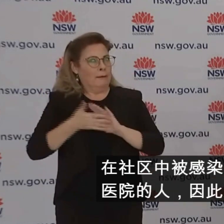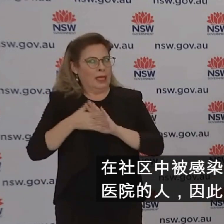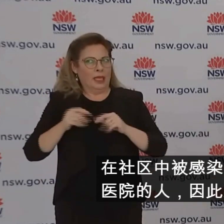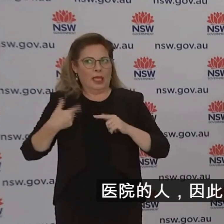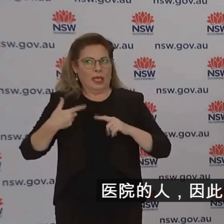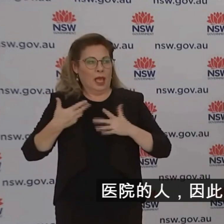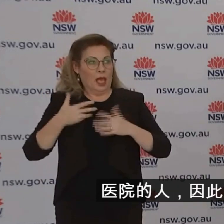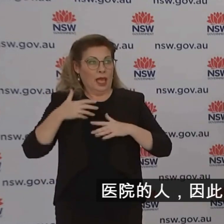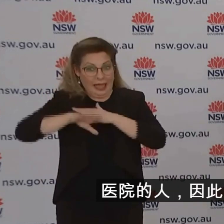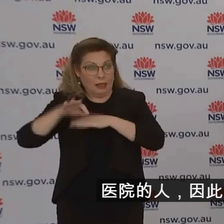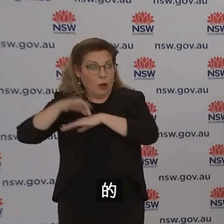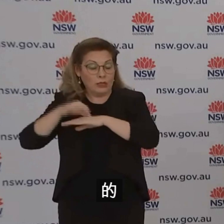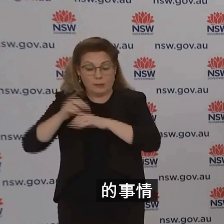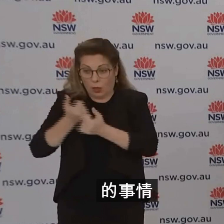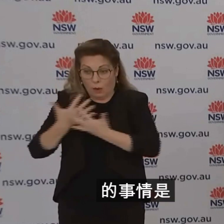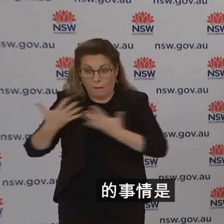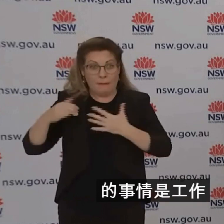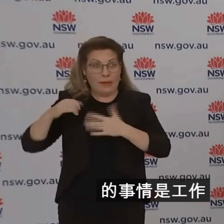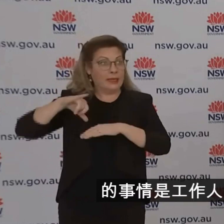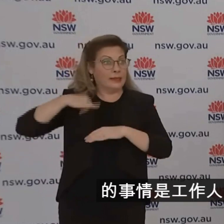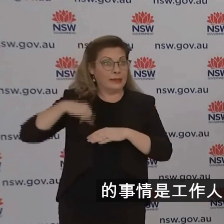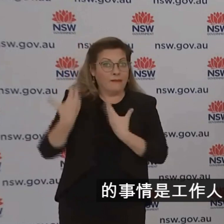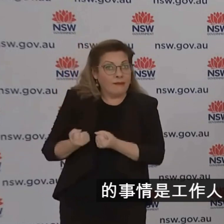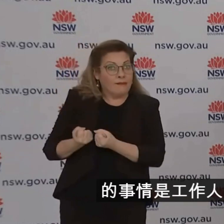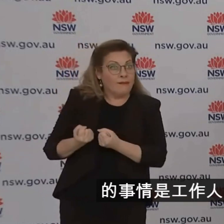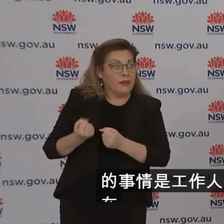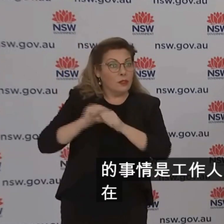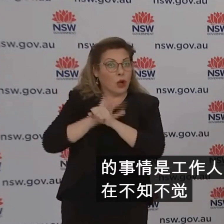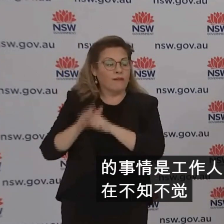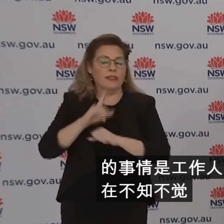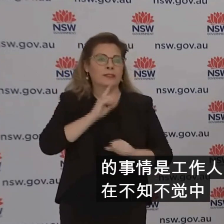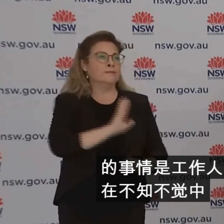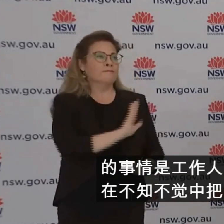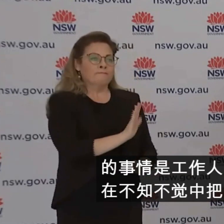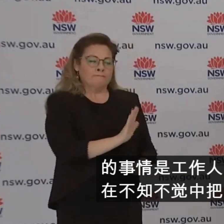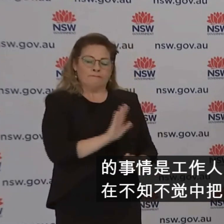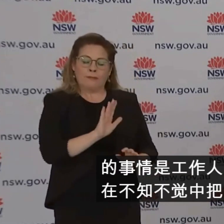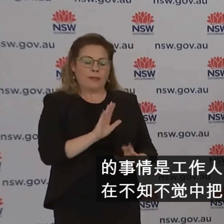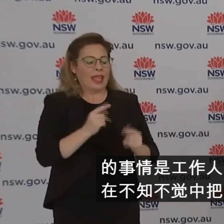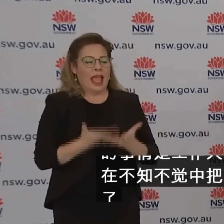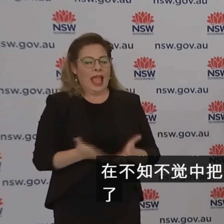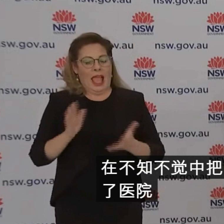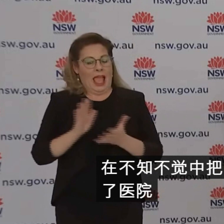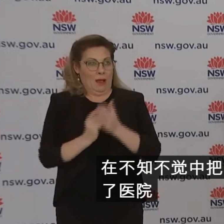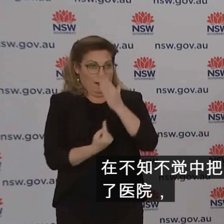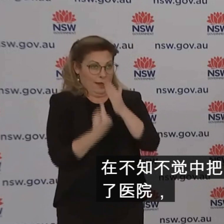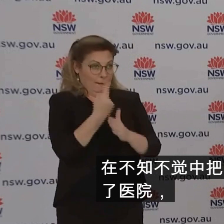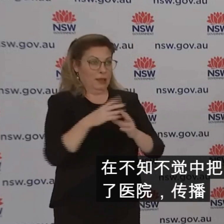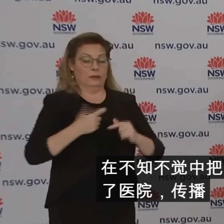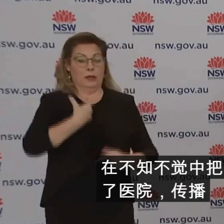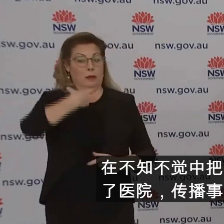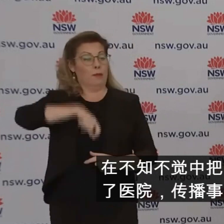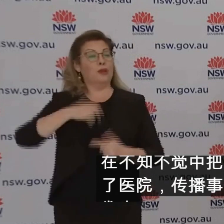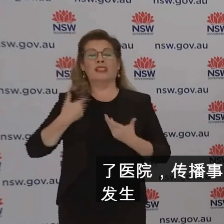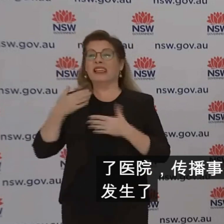that infection occurred was that the staff member brought it in unknowingly into the hospital, and